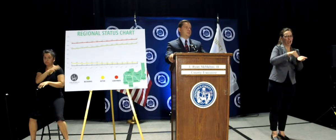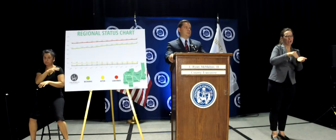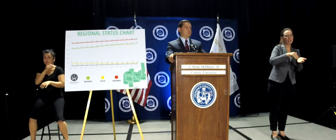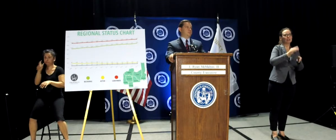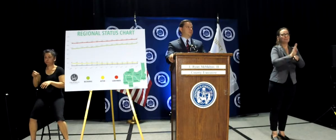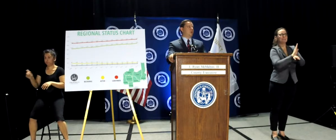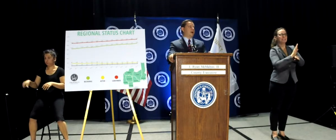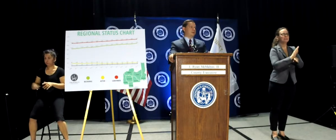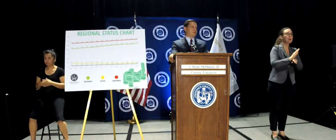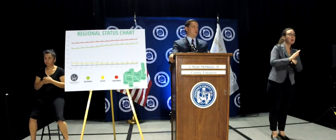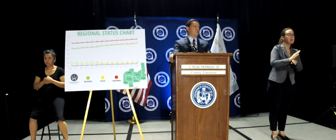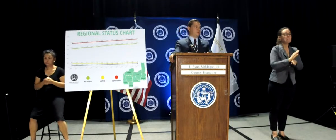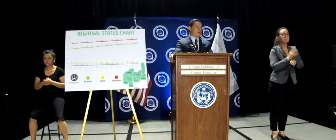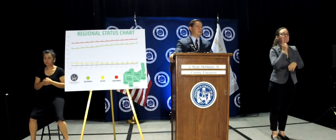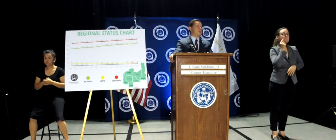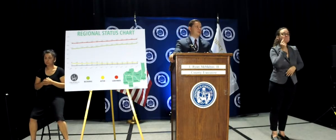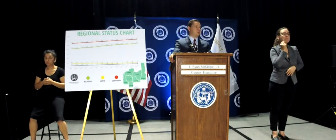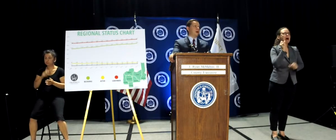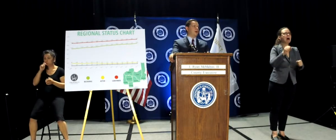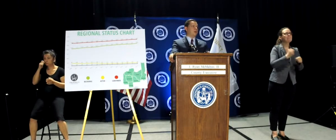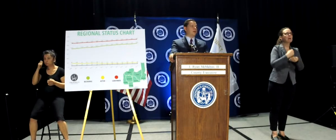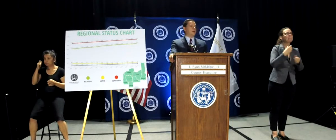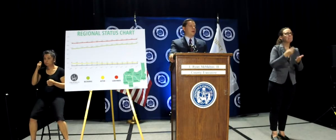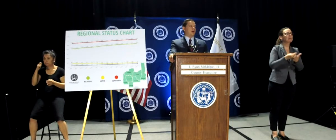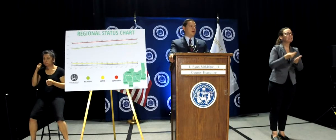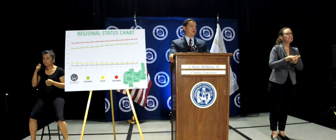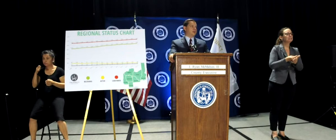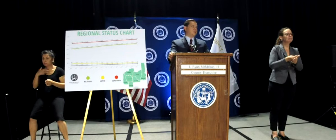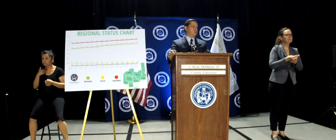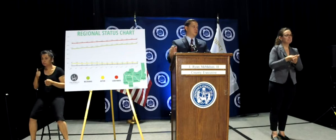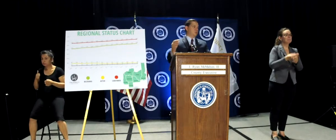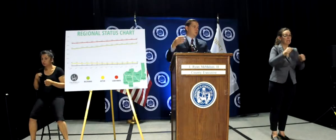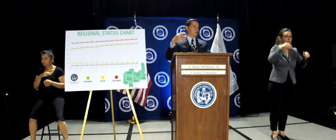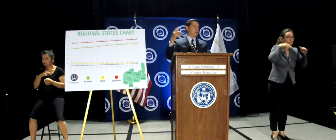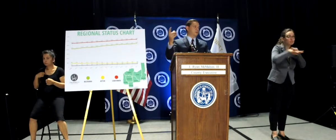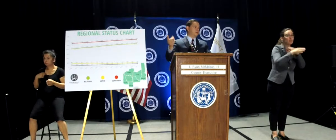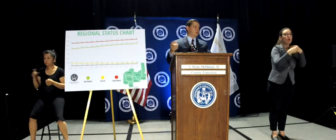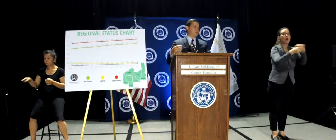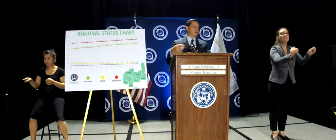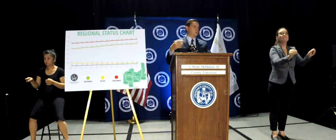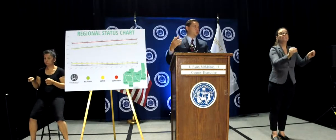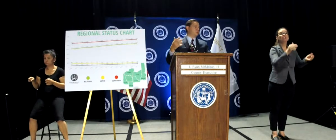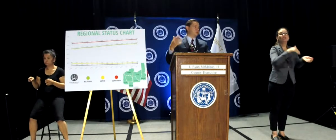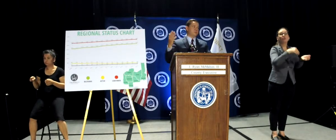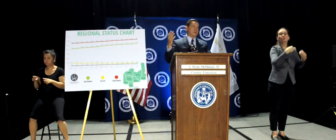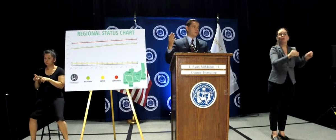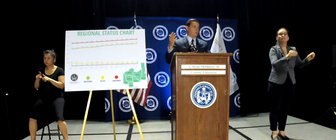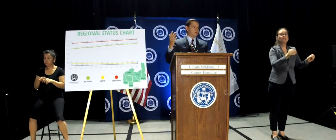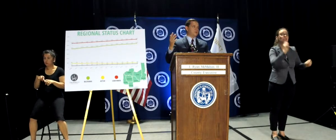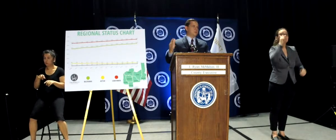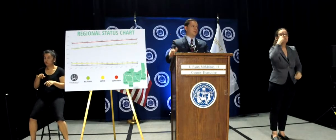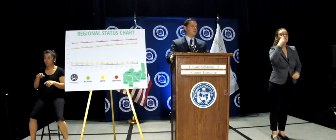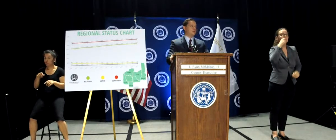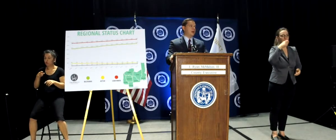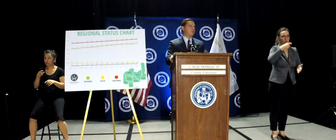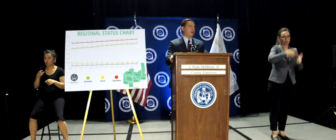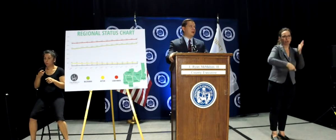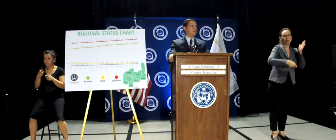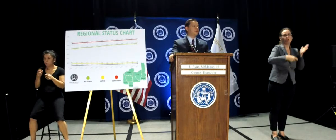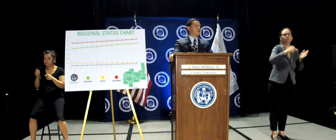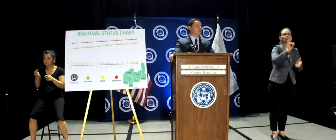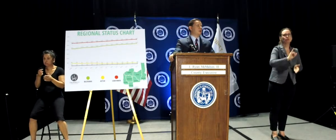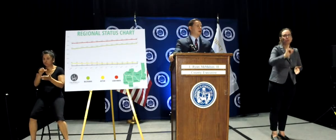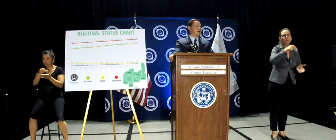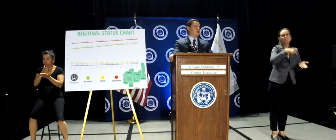doing proactive COVID testing as well, in addition to elective surgeries, which that's robust, Tim. I mean, you have a